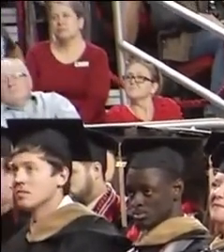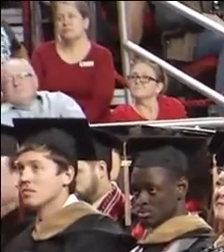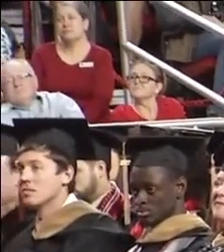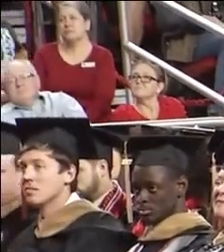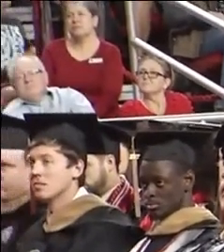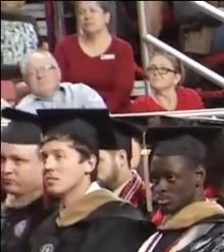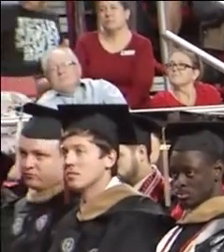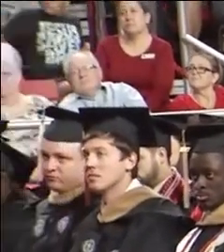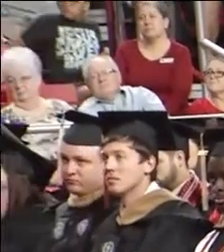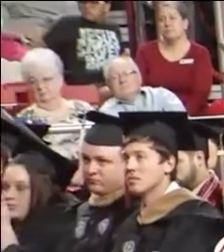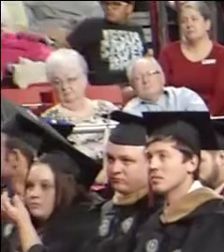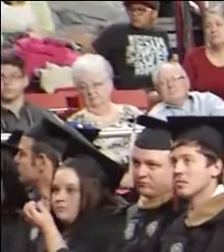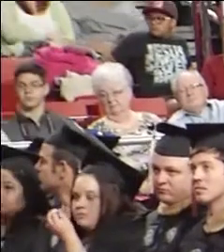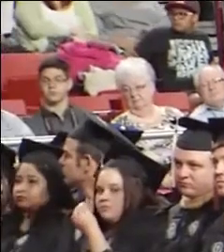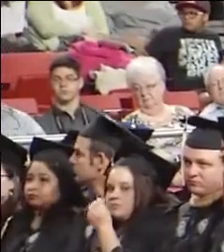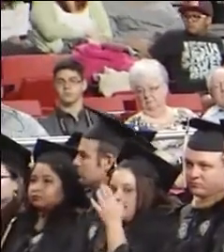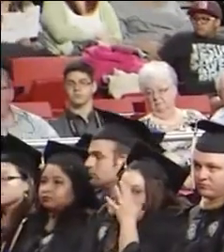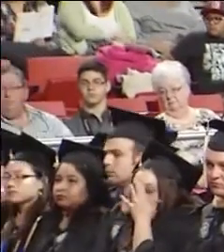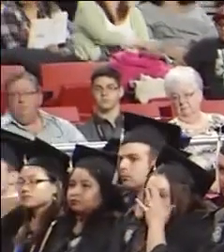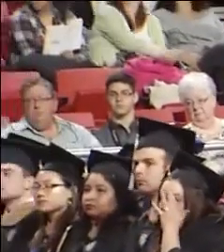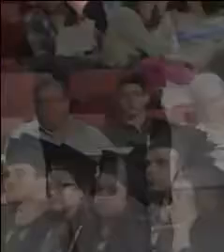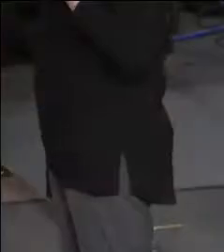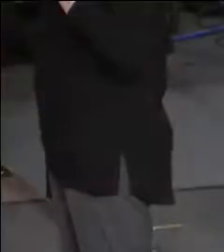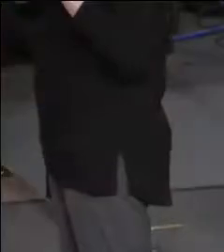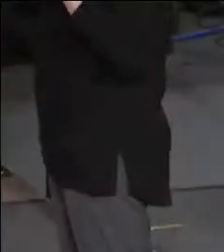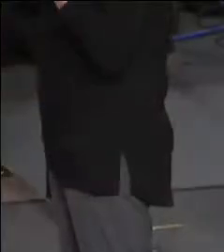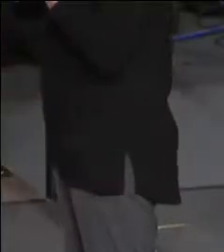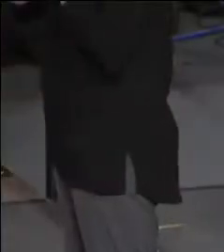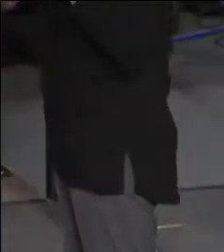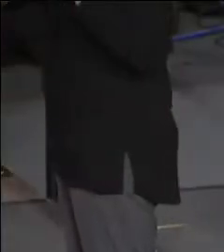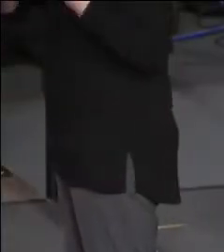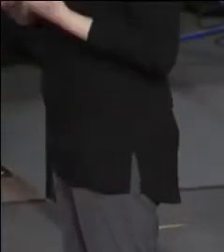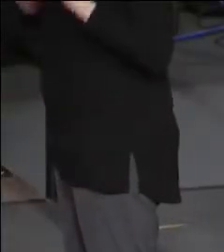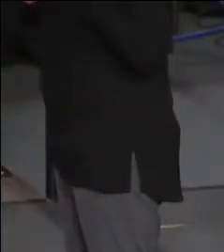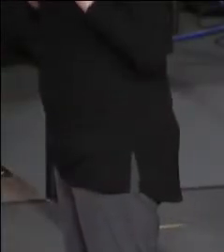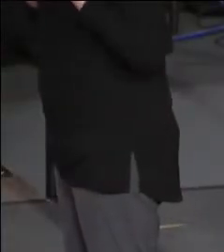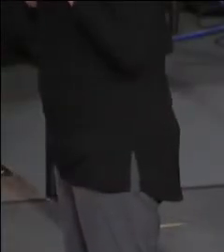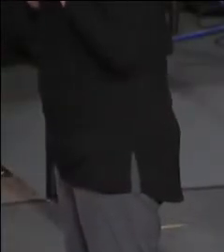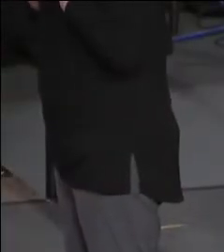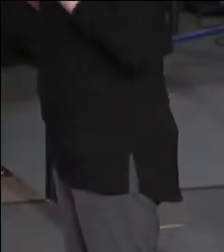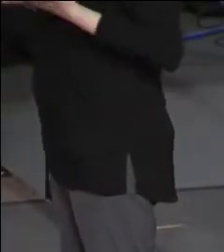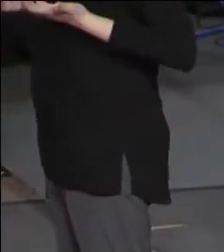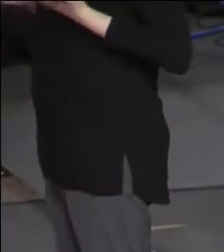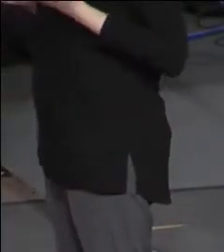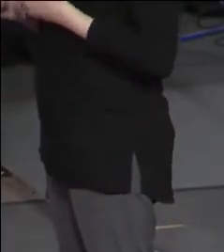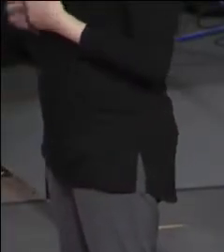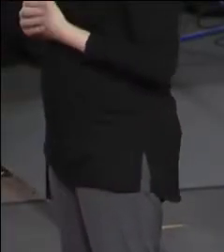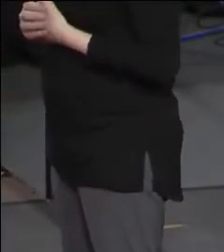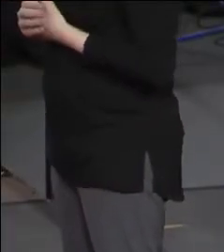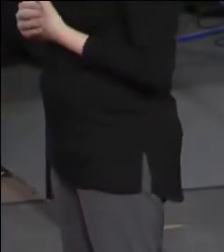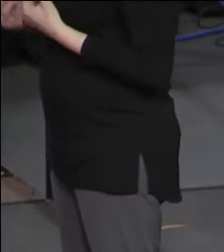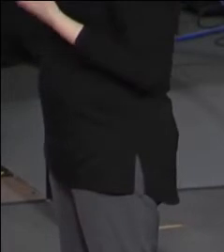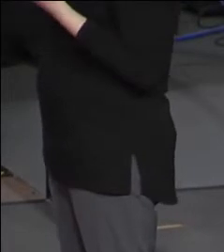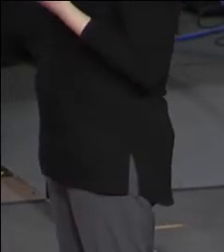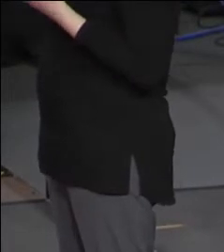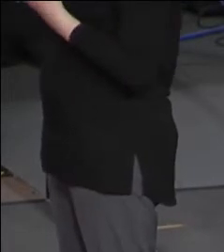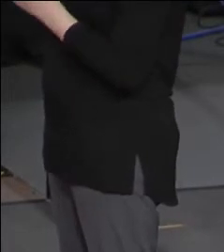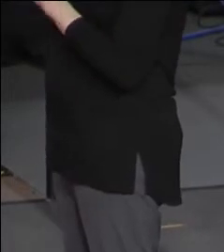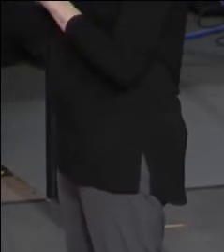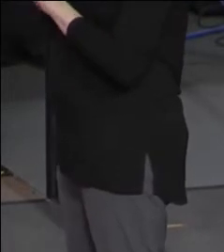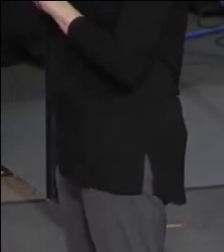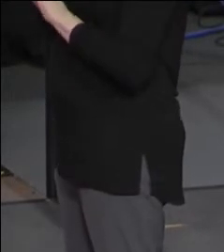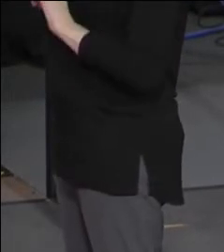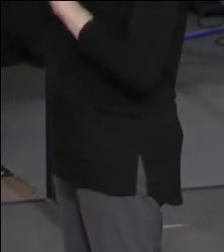How can you pour into people? What value can you add to other people's life? See, in an age of self-centeredness, I challenge you to